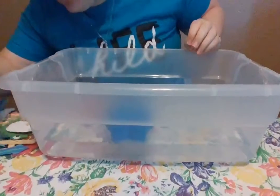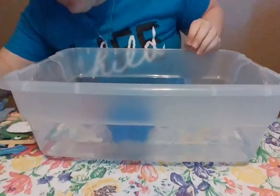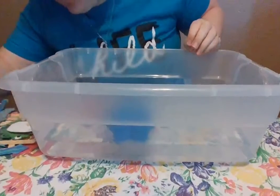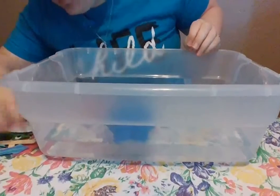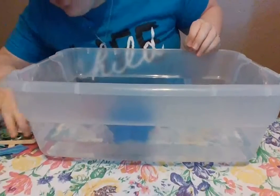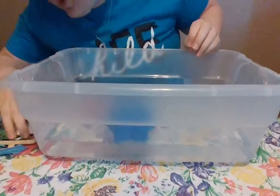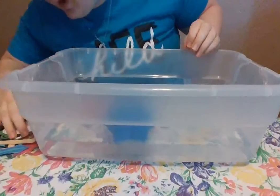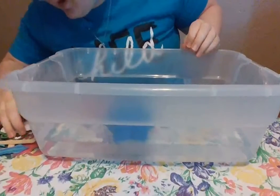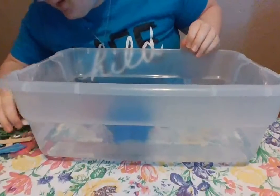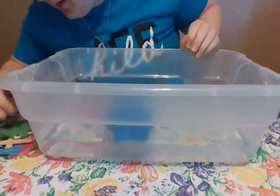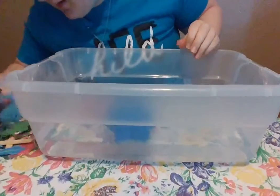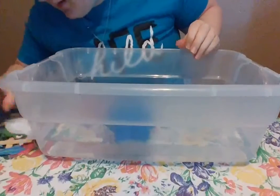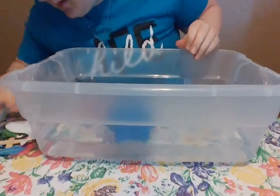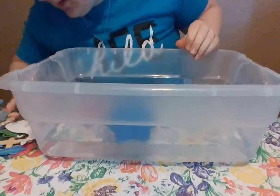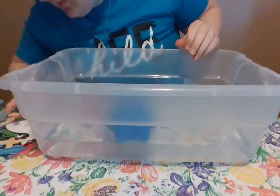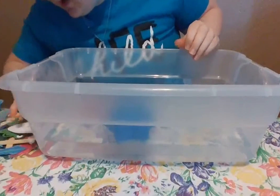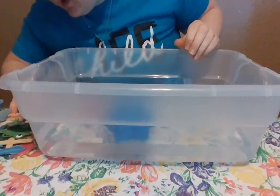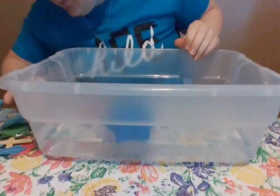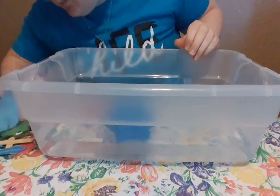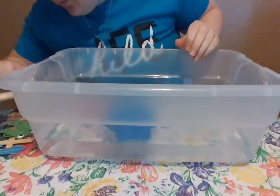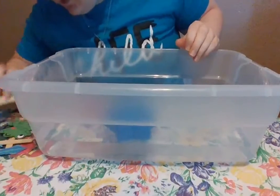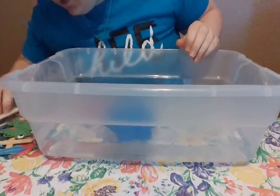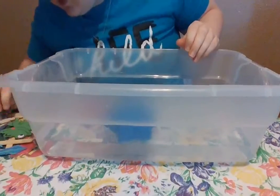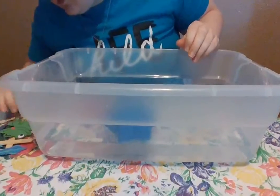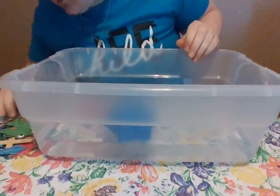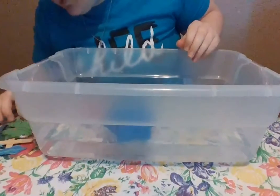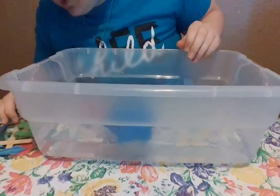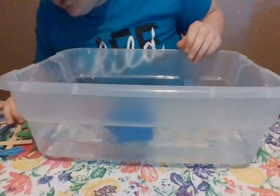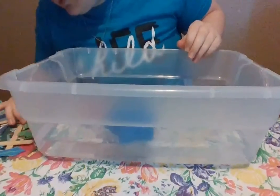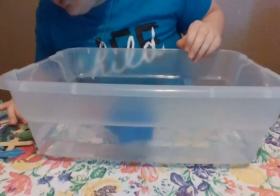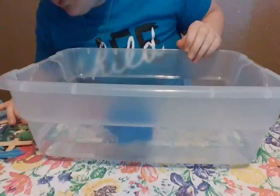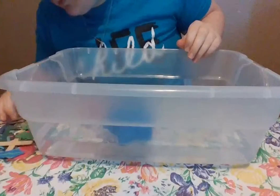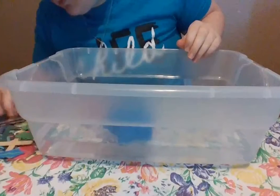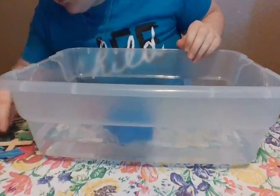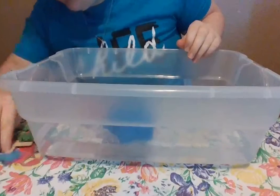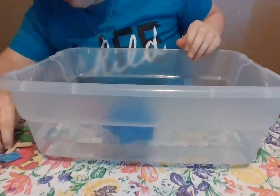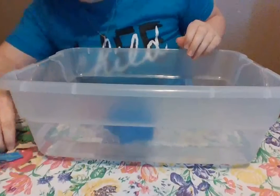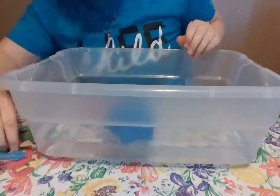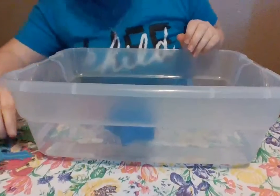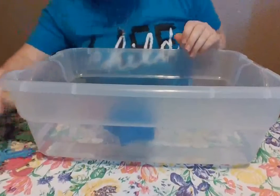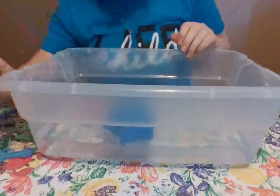song, okay? Let's make it a really good one. Okay.